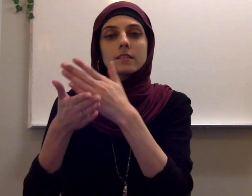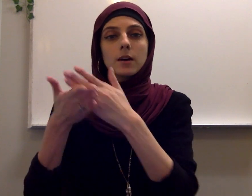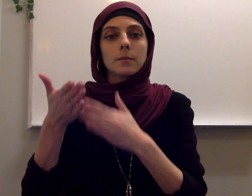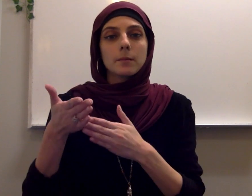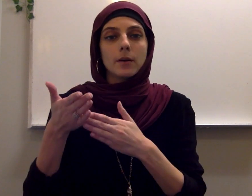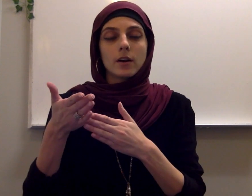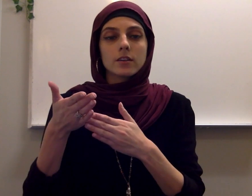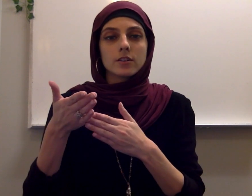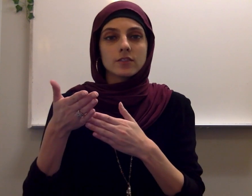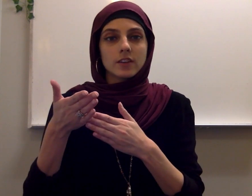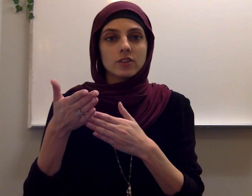Some, part, or section.